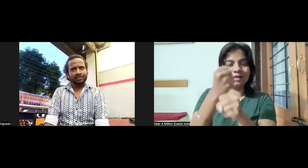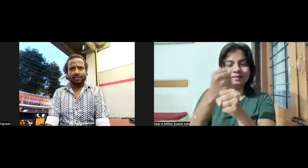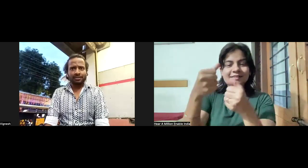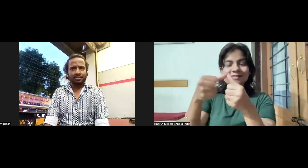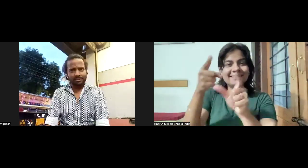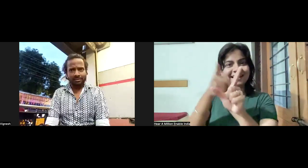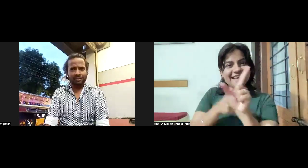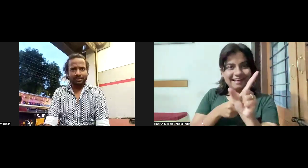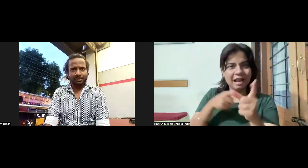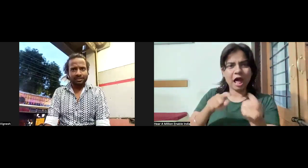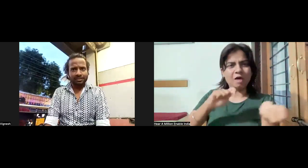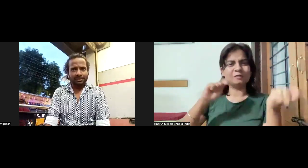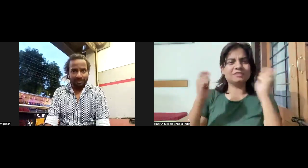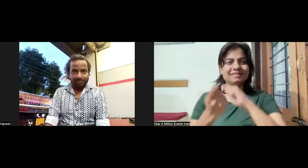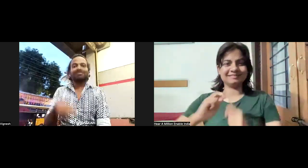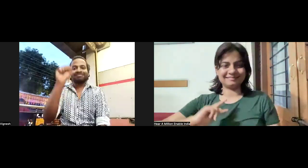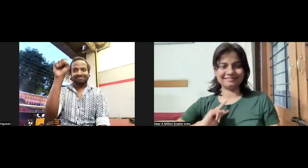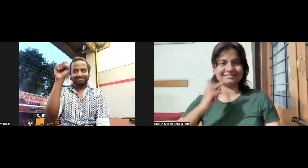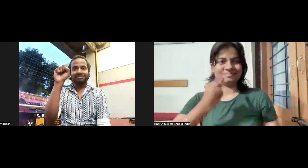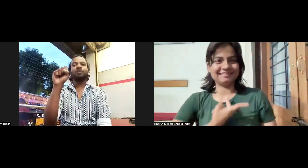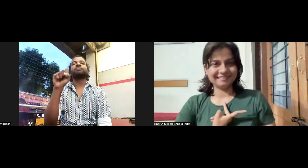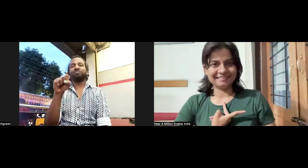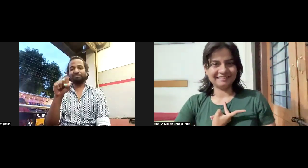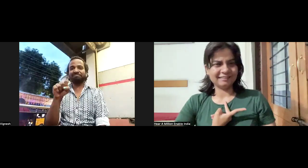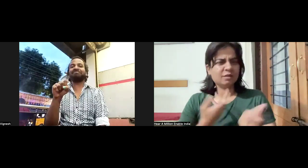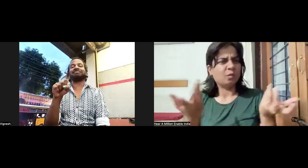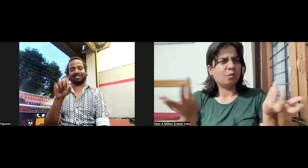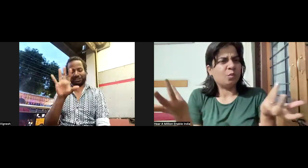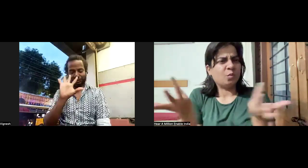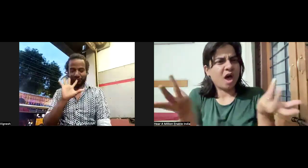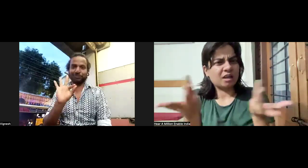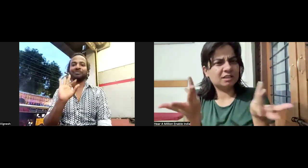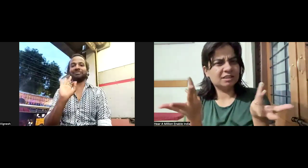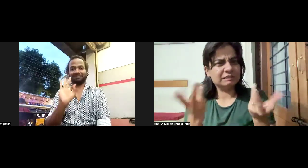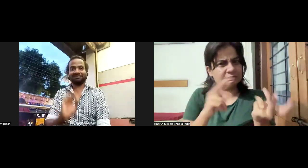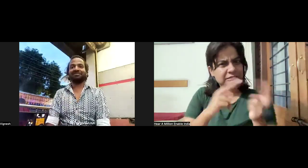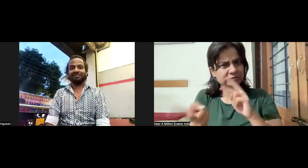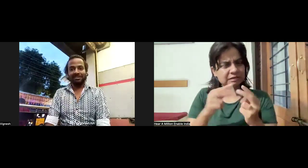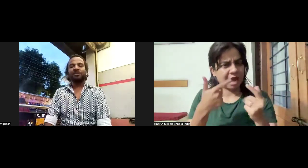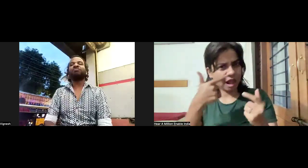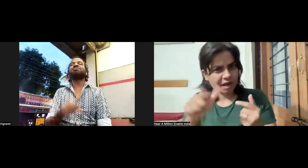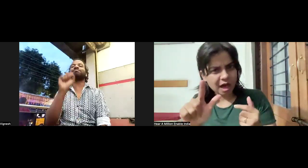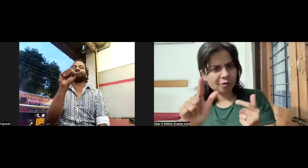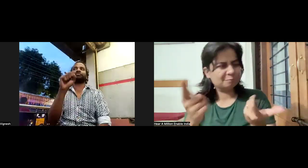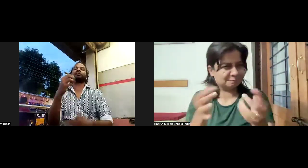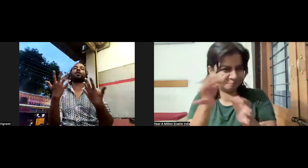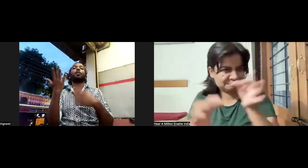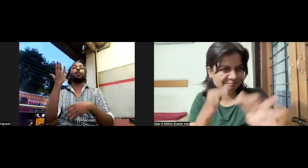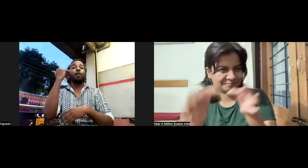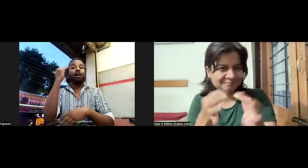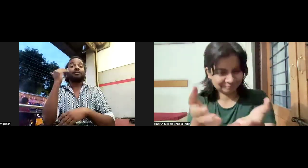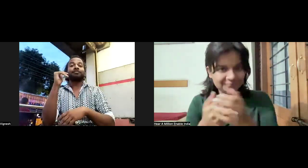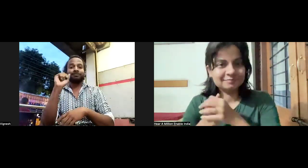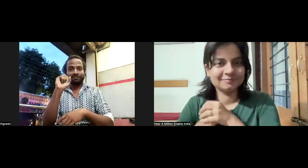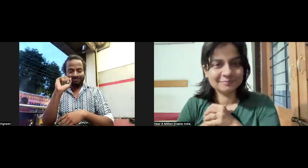as a queer person, or Vignesh, as person who identifies